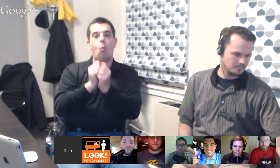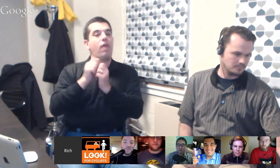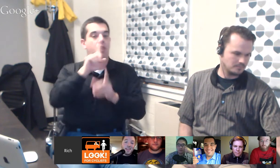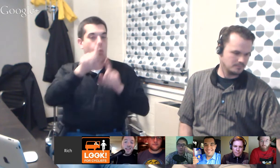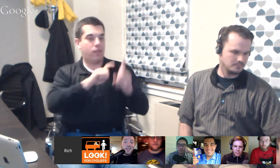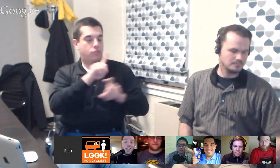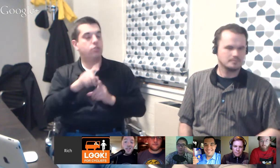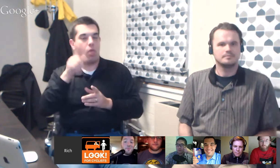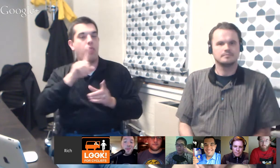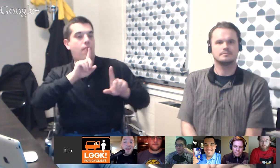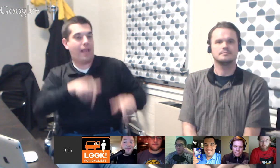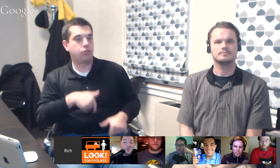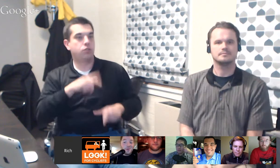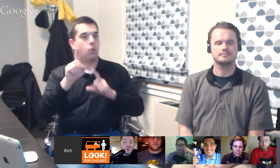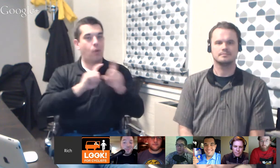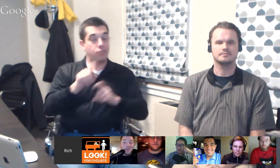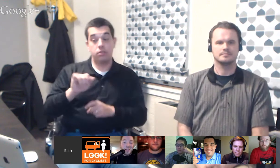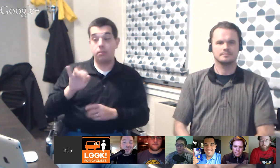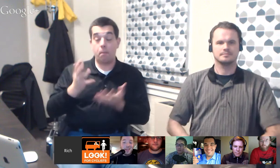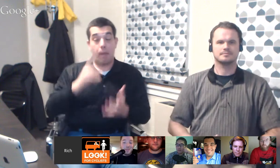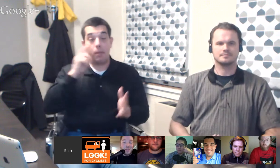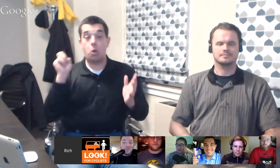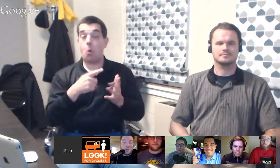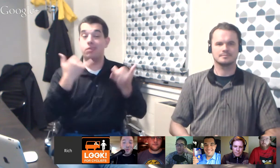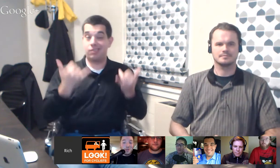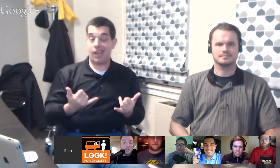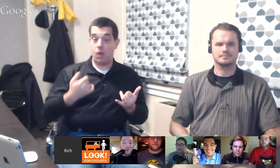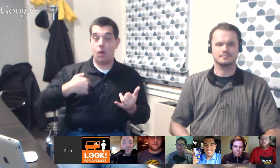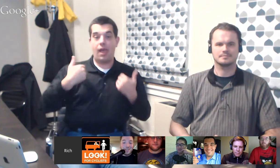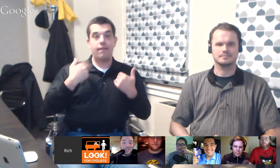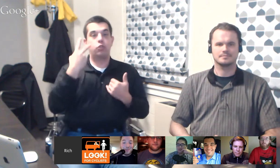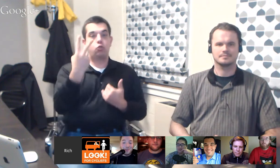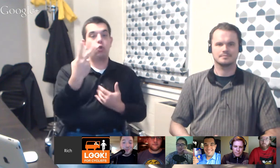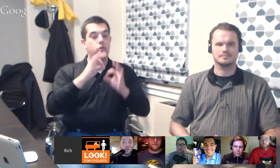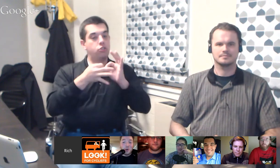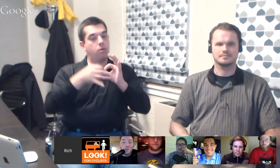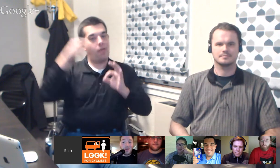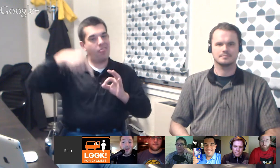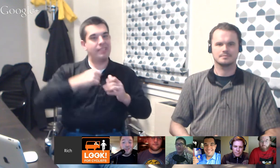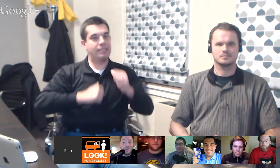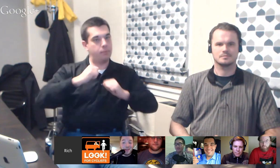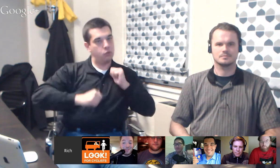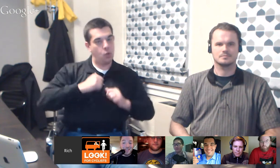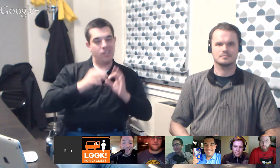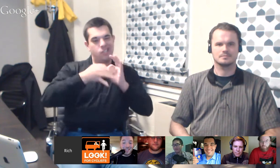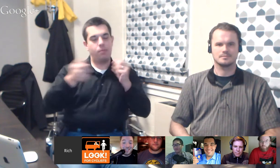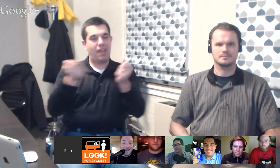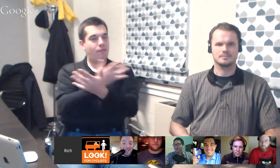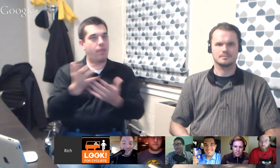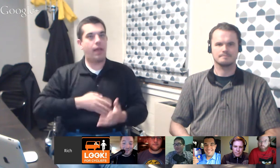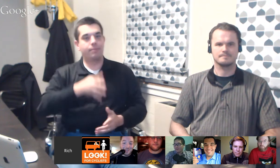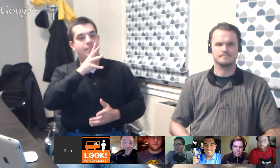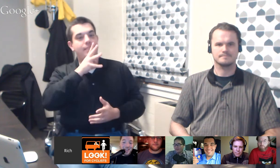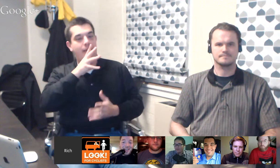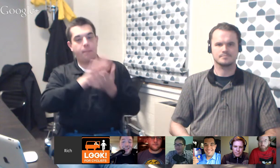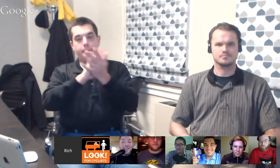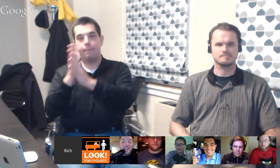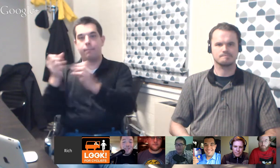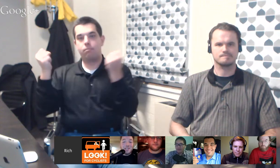can. You may have noticed by now that we have two interpreters in this episode interpreting everything I'm saying into sign